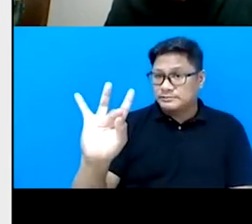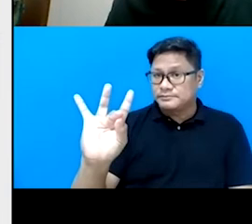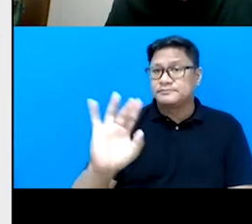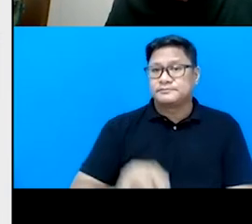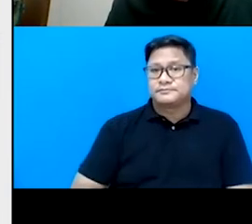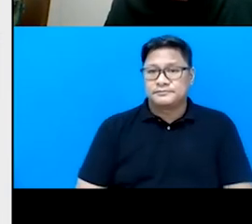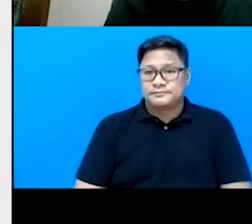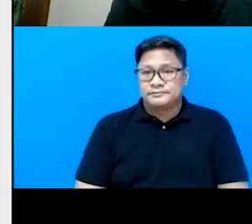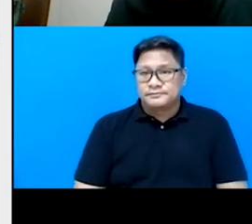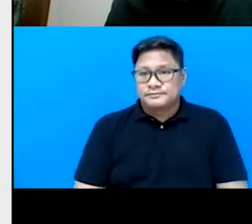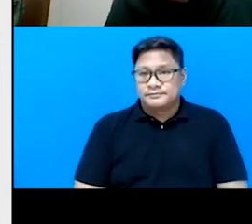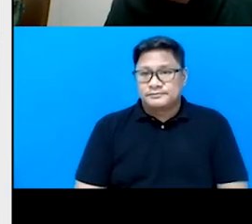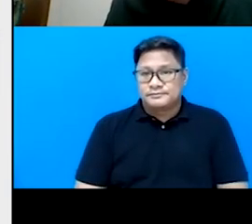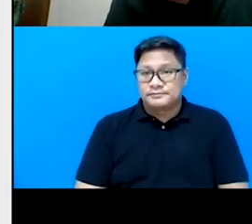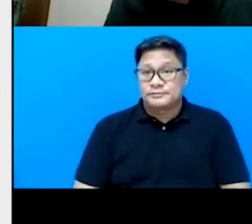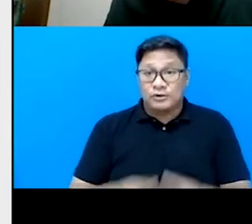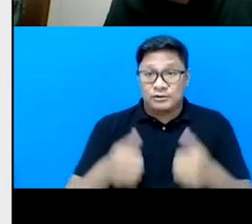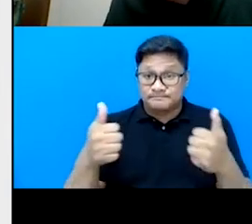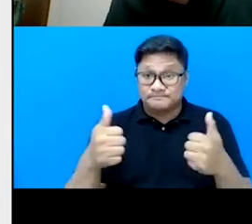All right. Okay.